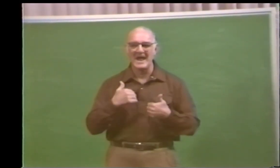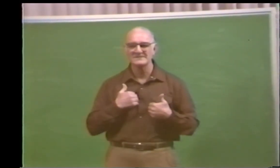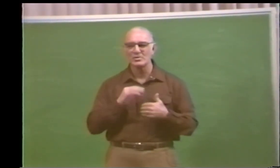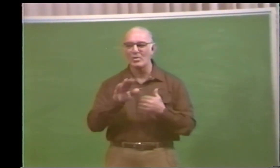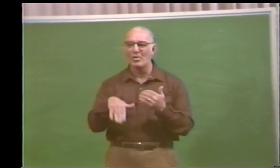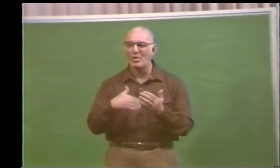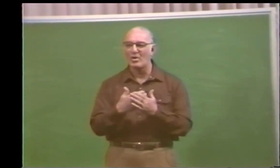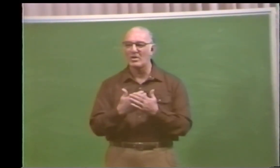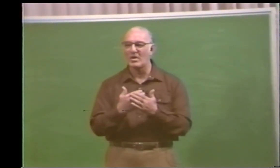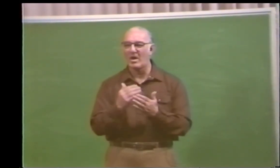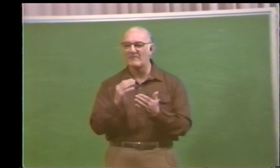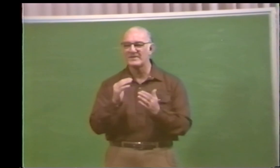has all of the